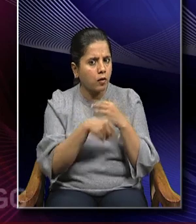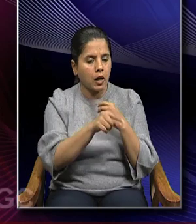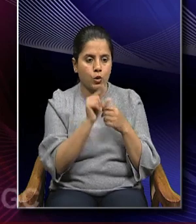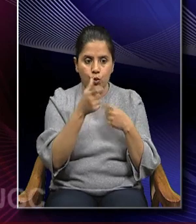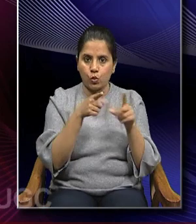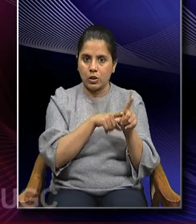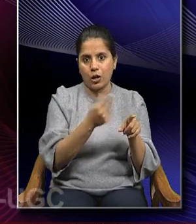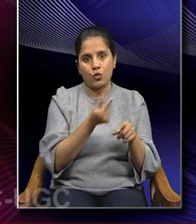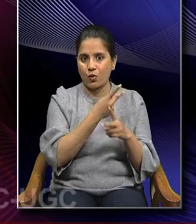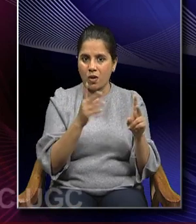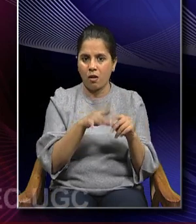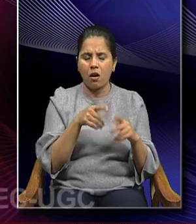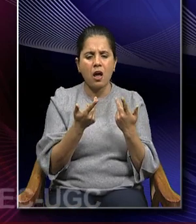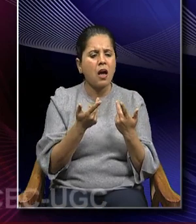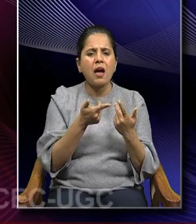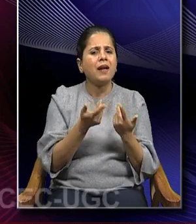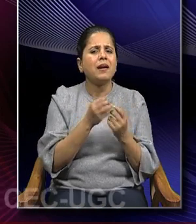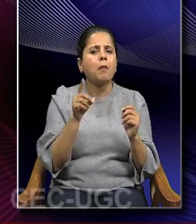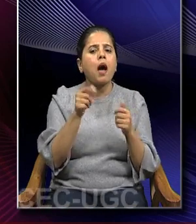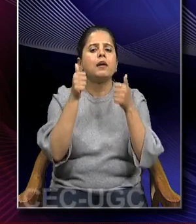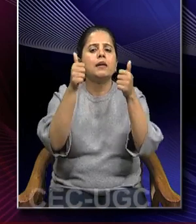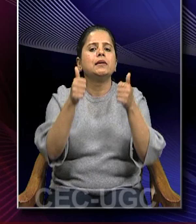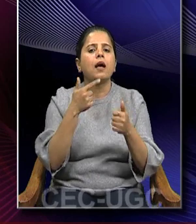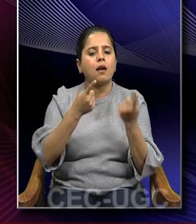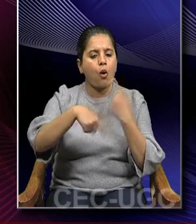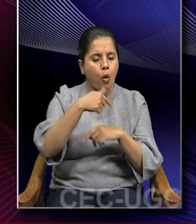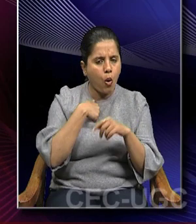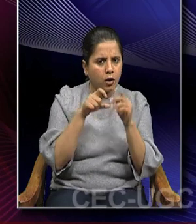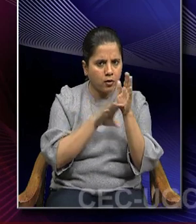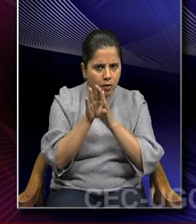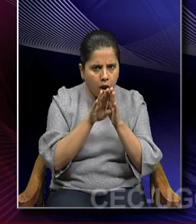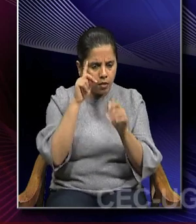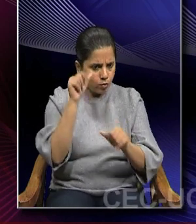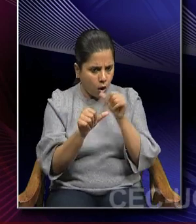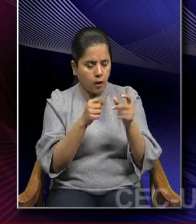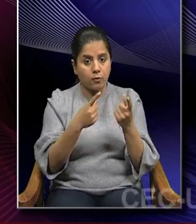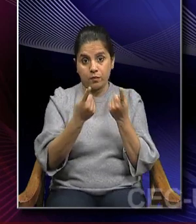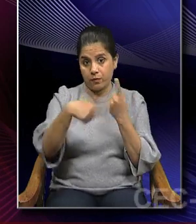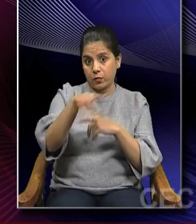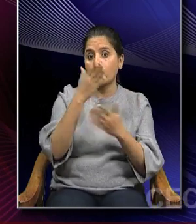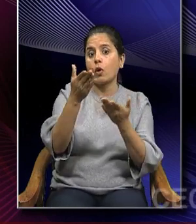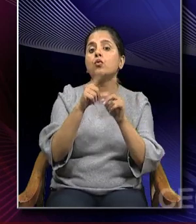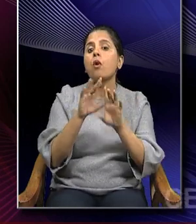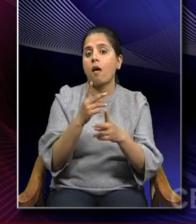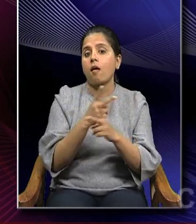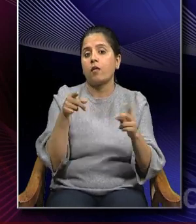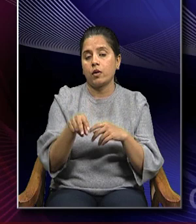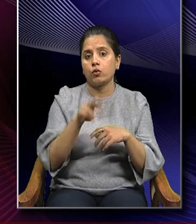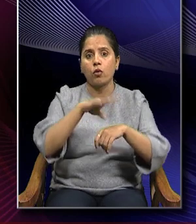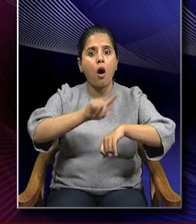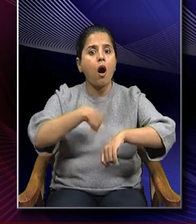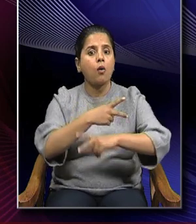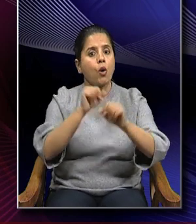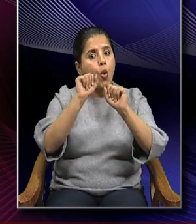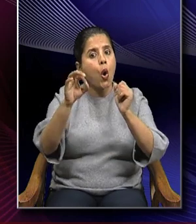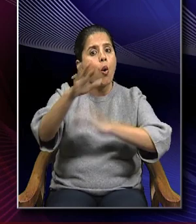utilities. That is actually nothing but an outcome of internal development process which you are doing 24/7 in